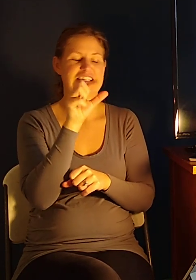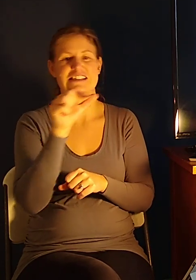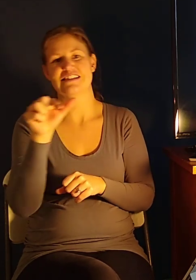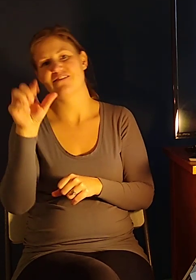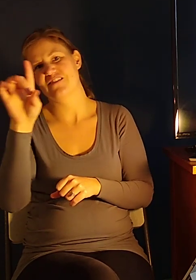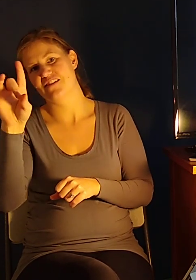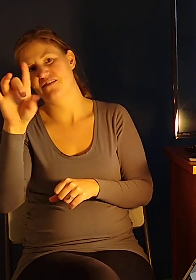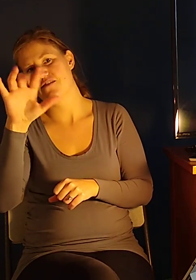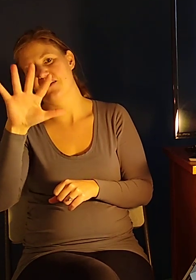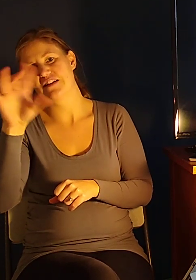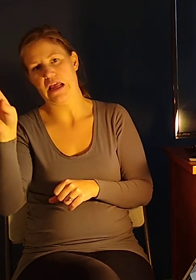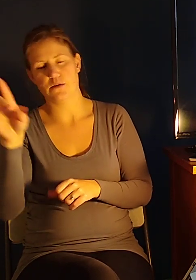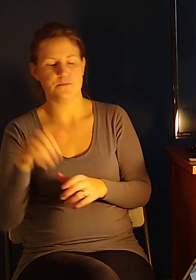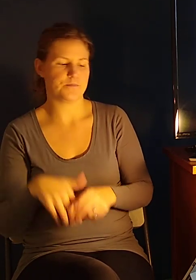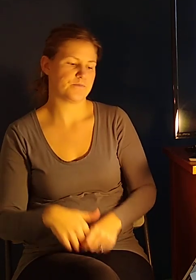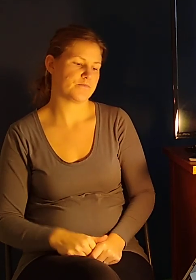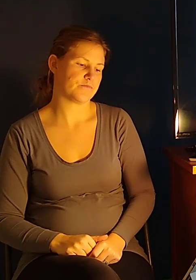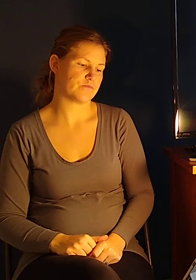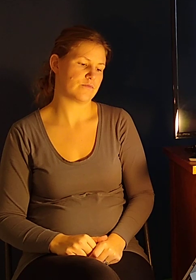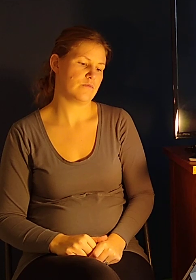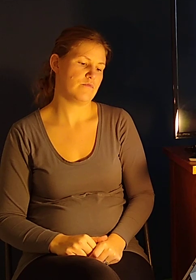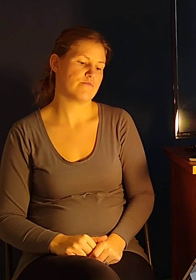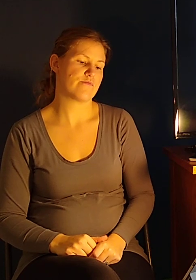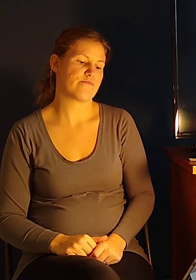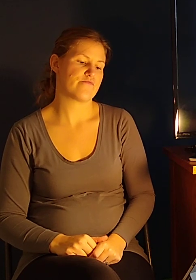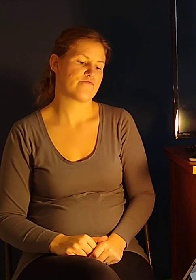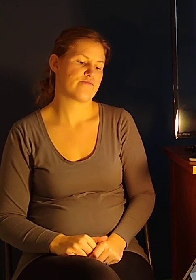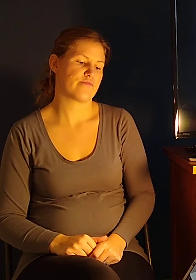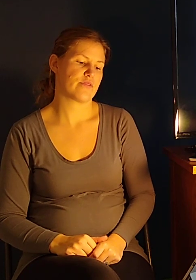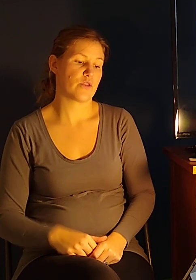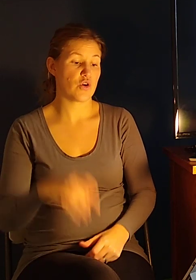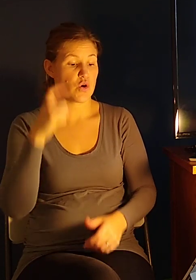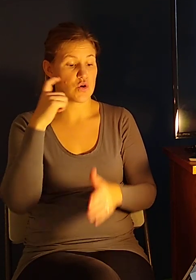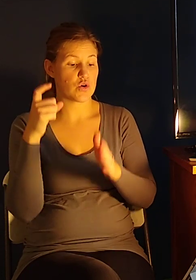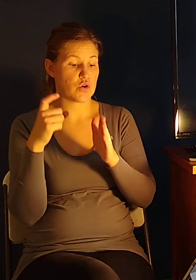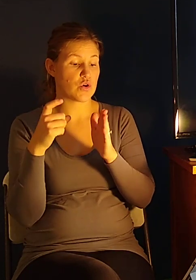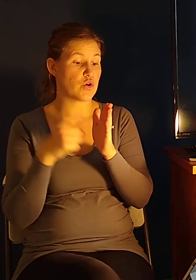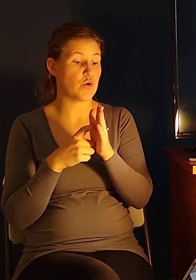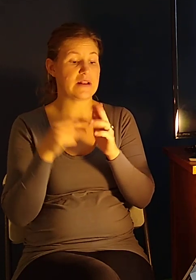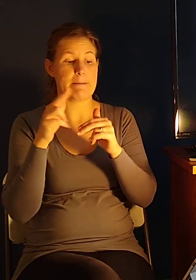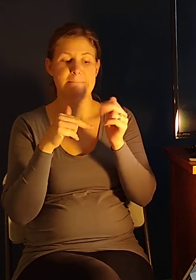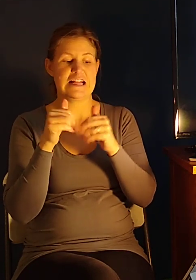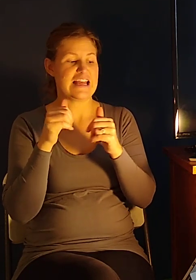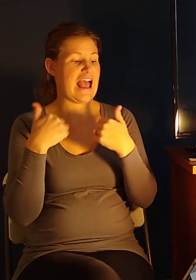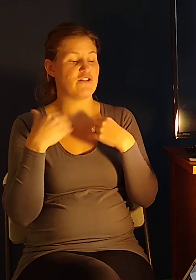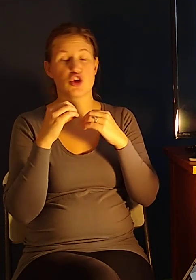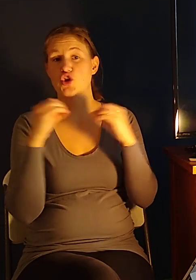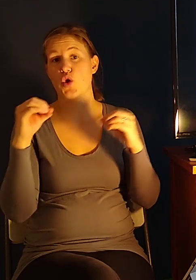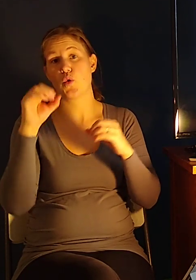1958. You'll notice that the building has no load-bearing